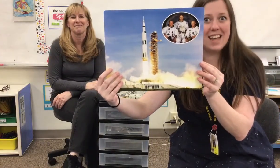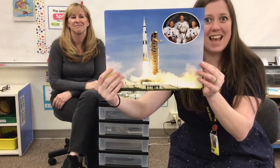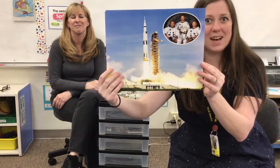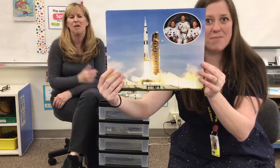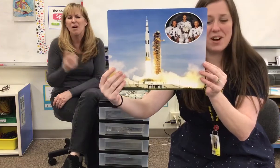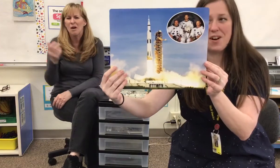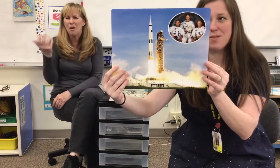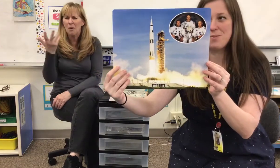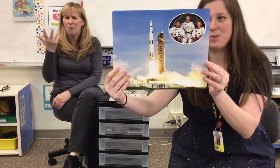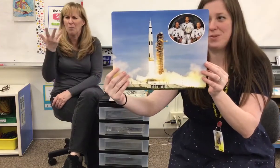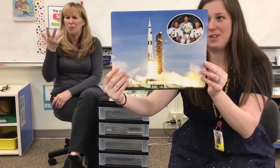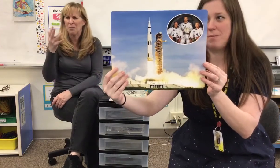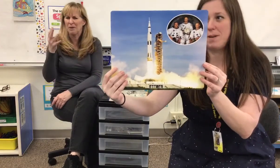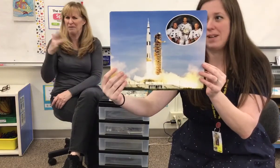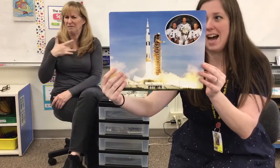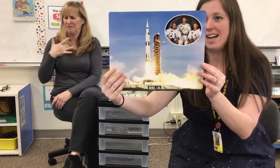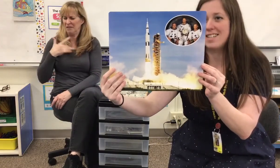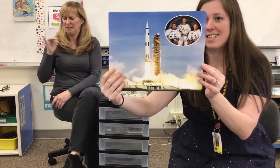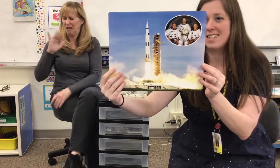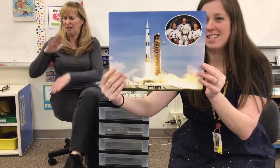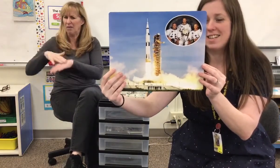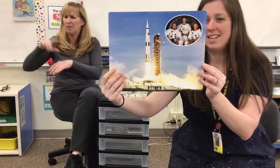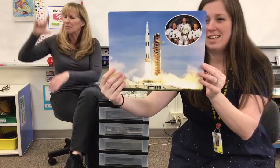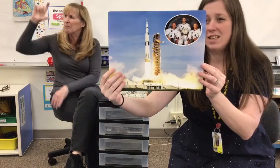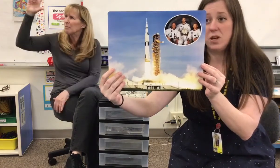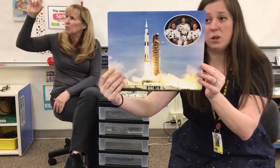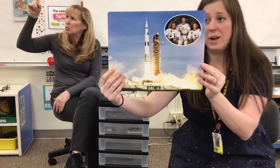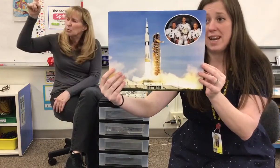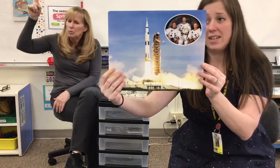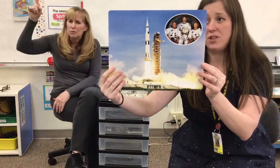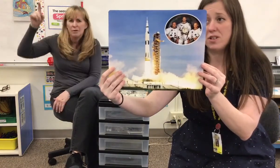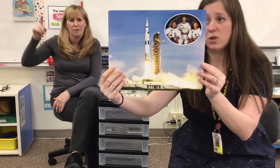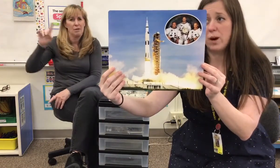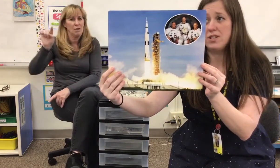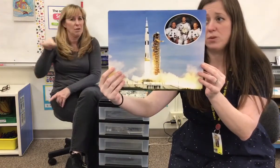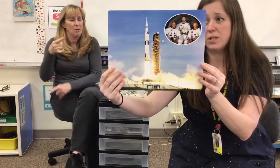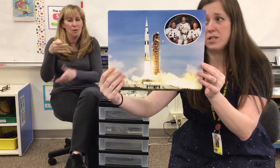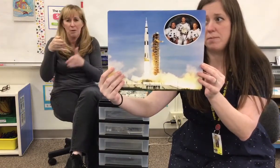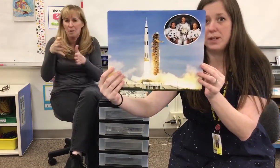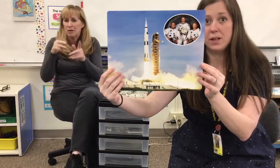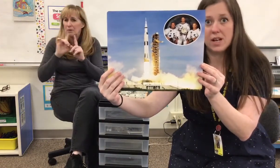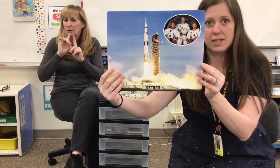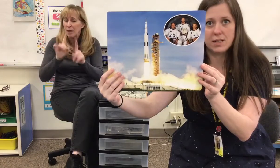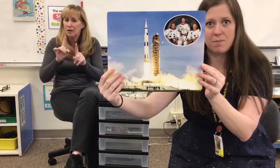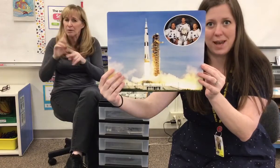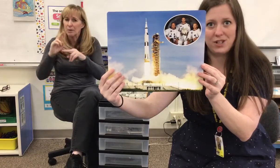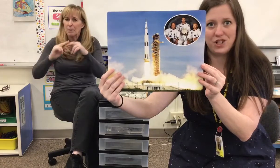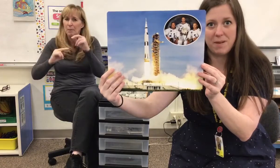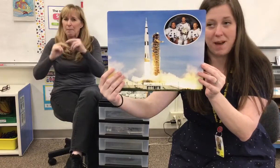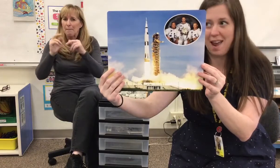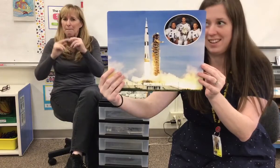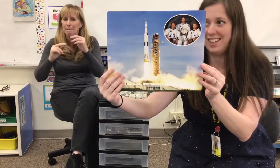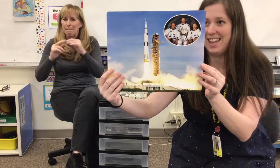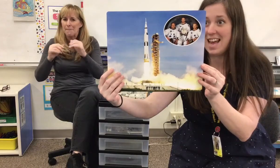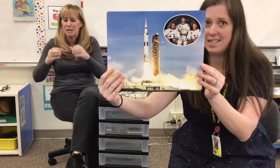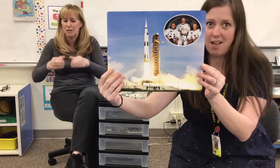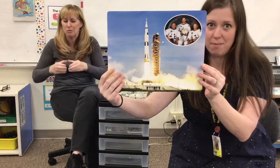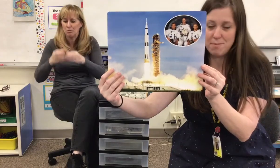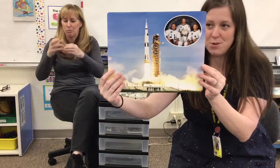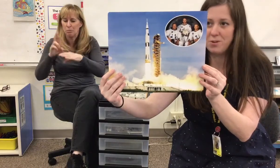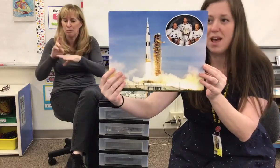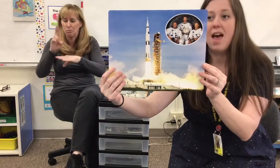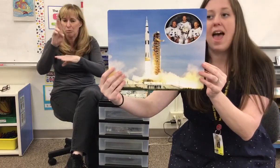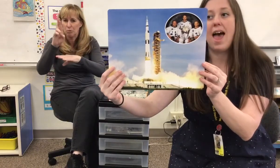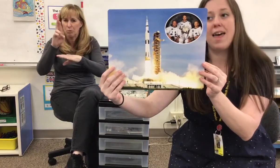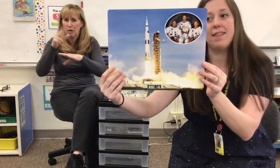What's it like up there on the moon? People asked. The only way to answer this question was to build a spaceship and land it on